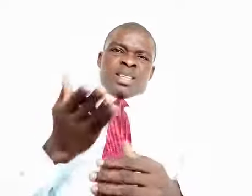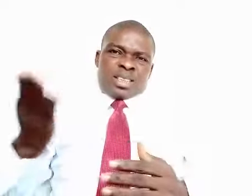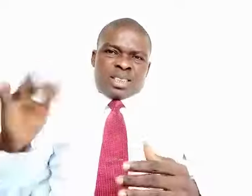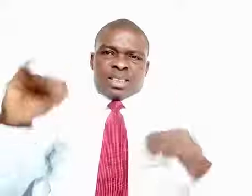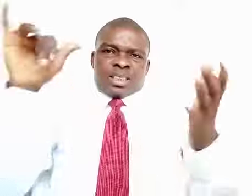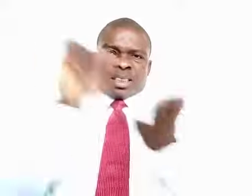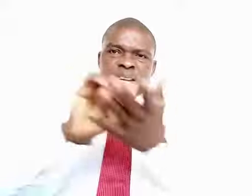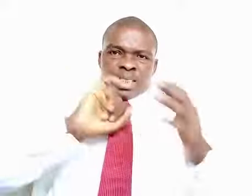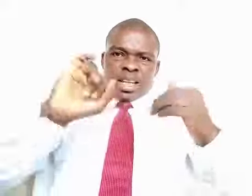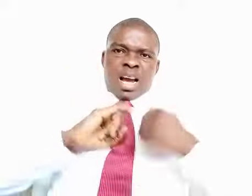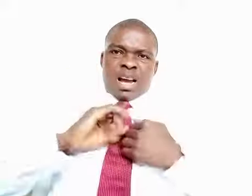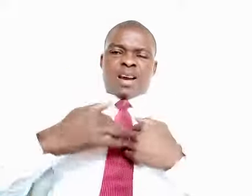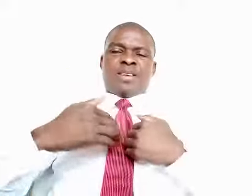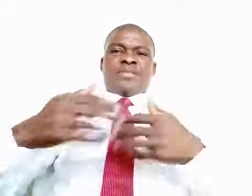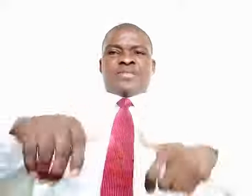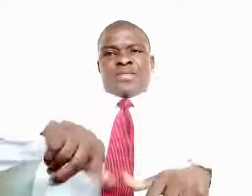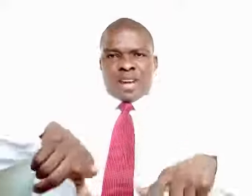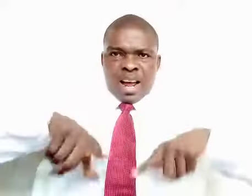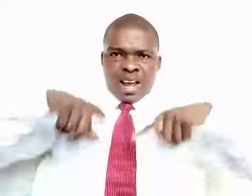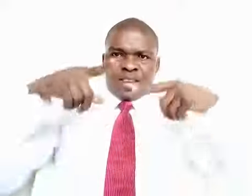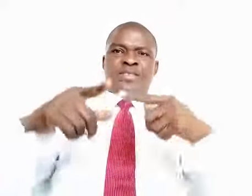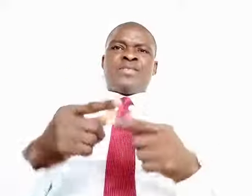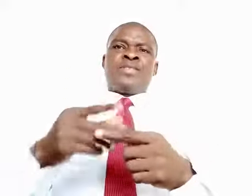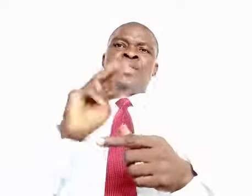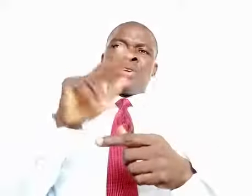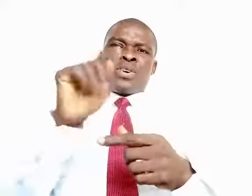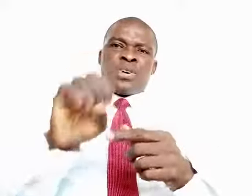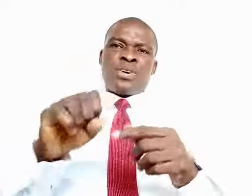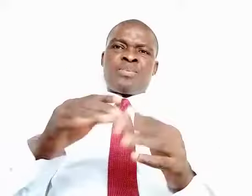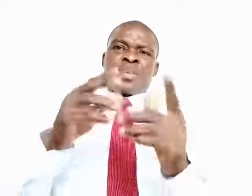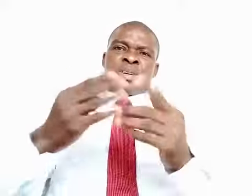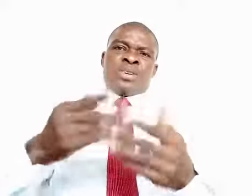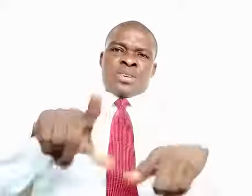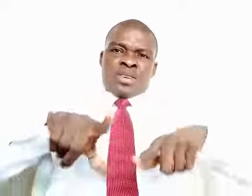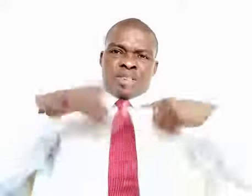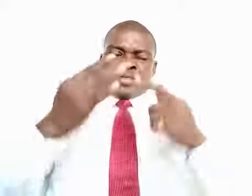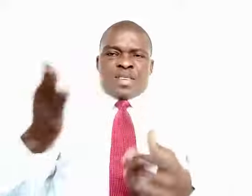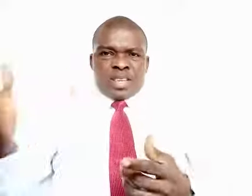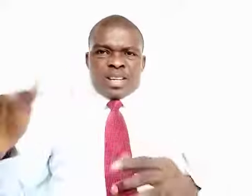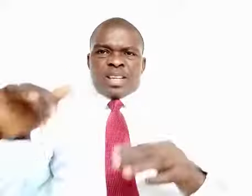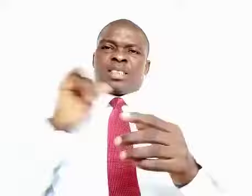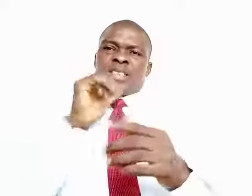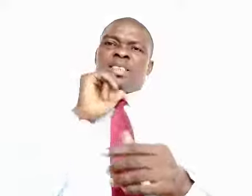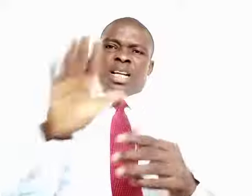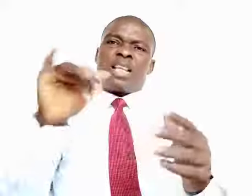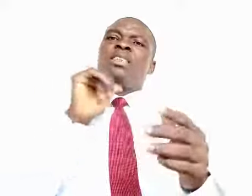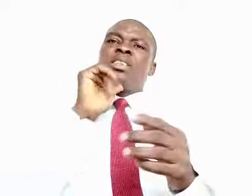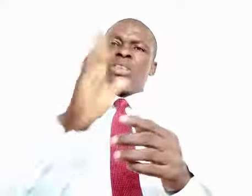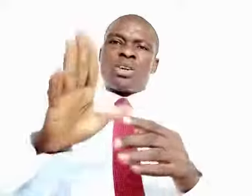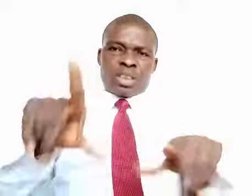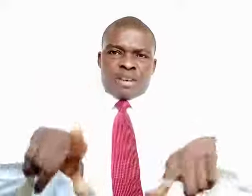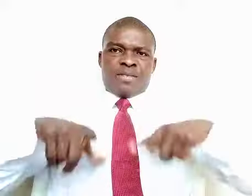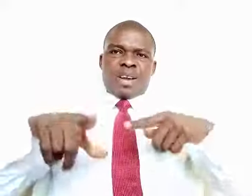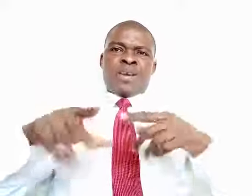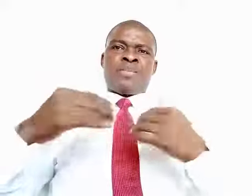life. Non-living things, things that do not have life. Animals, living